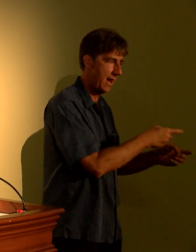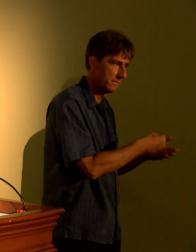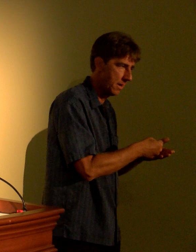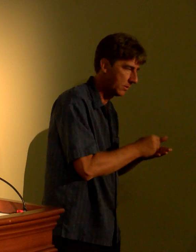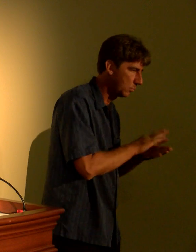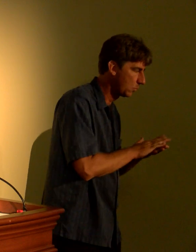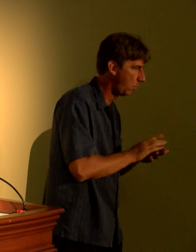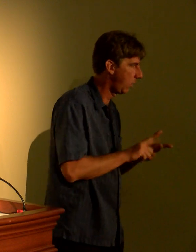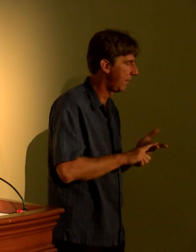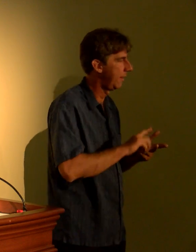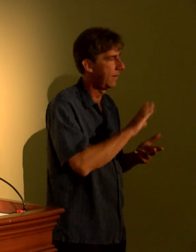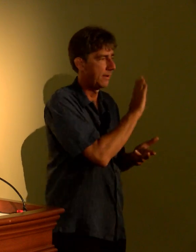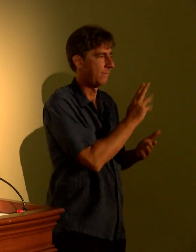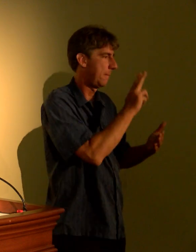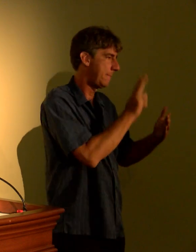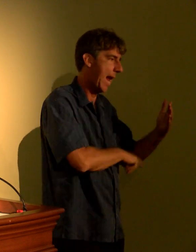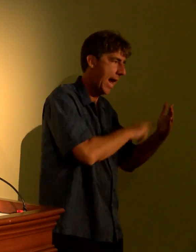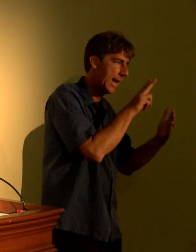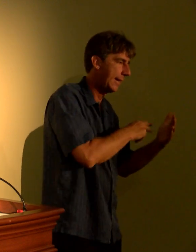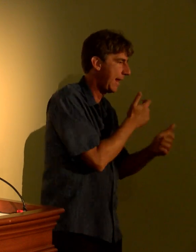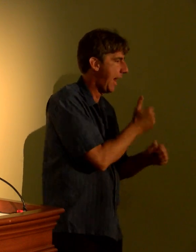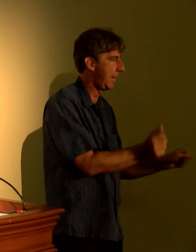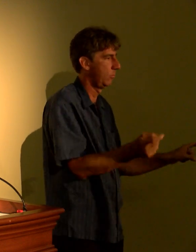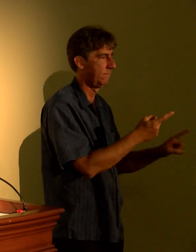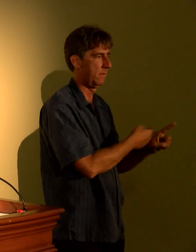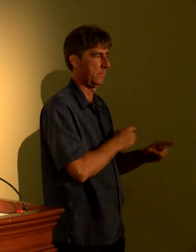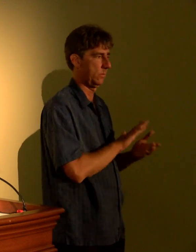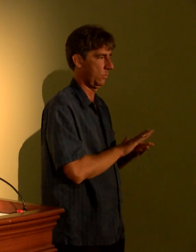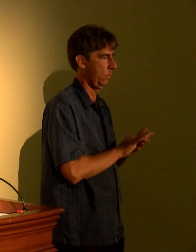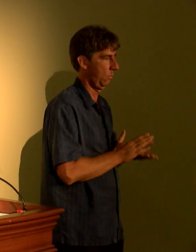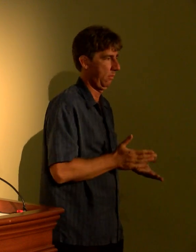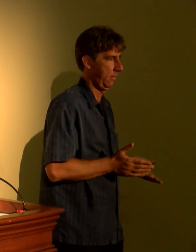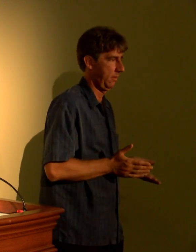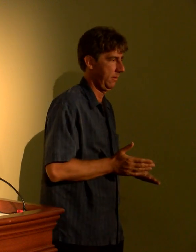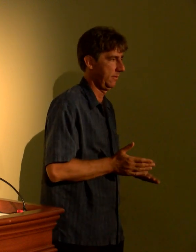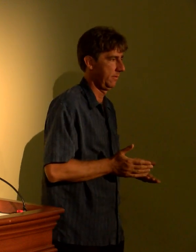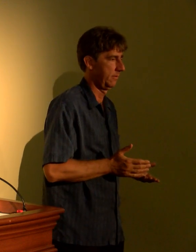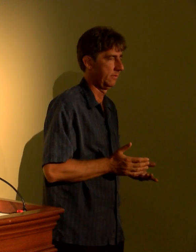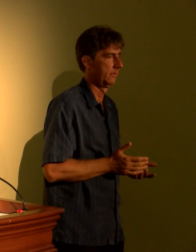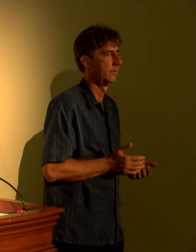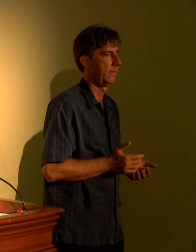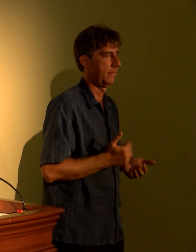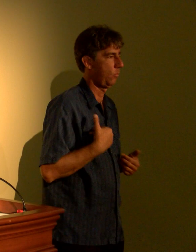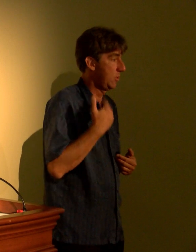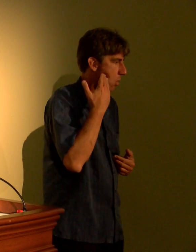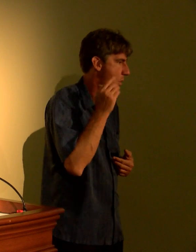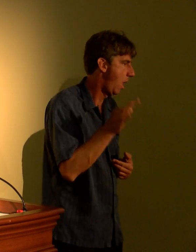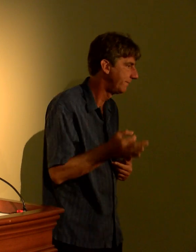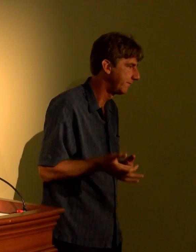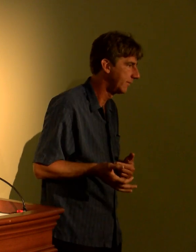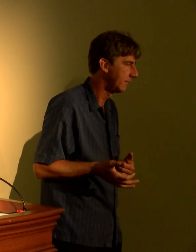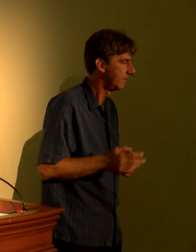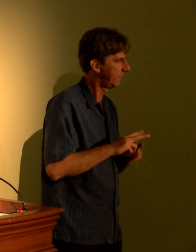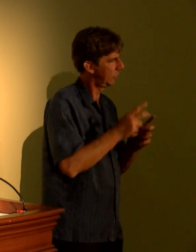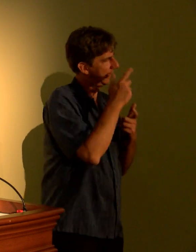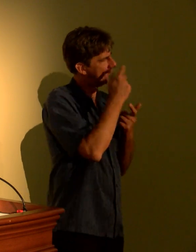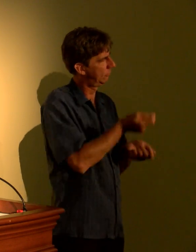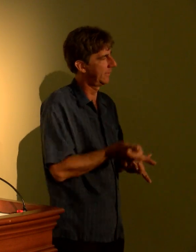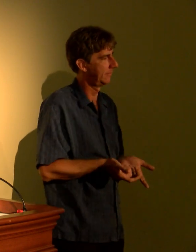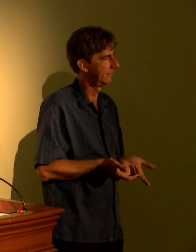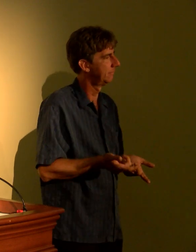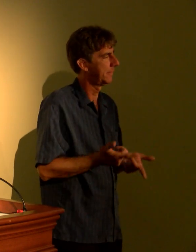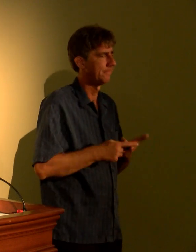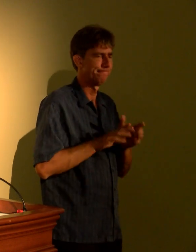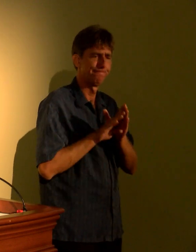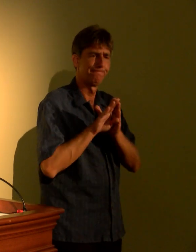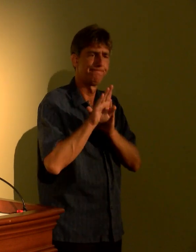never painted likenesses of anyone associated with the school that we know of. It's very, very interesting. Perhaps he had made his way in the hearing